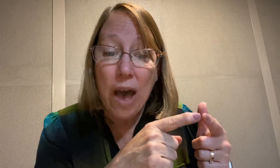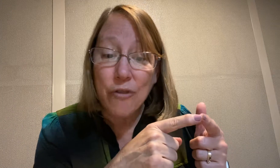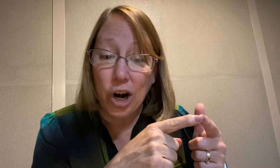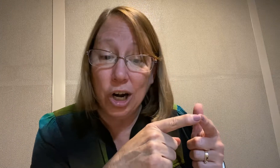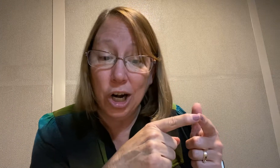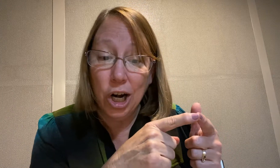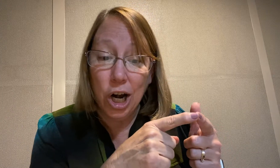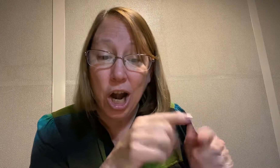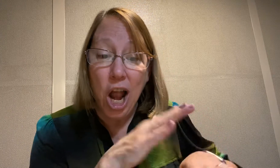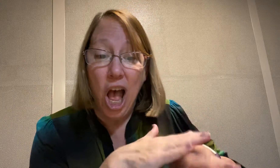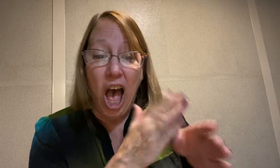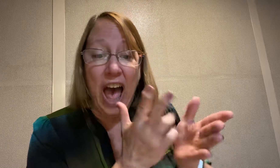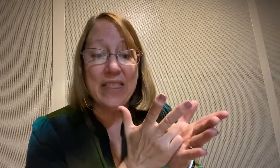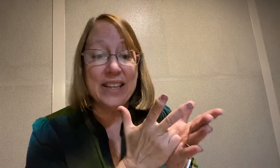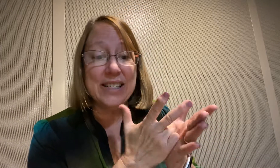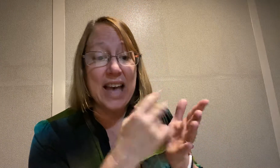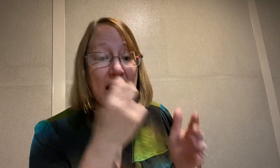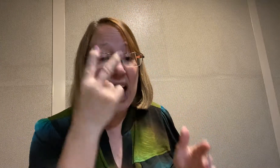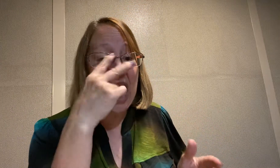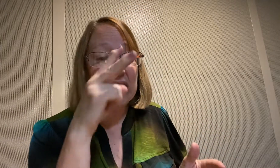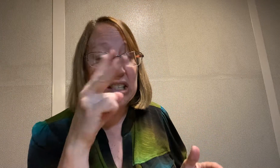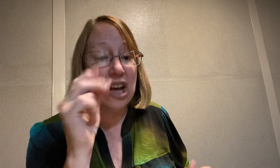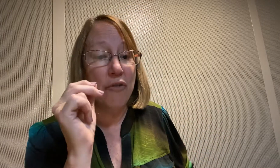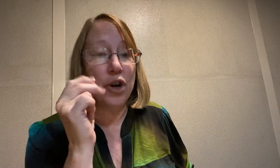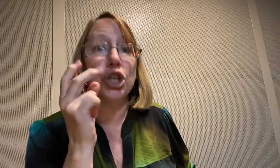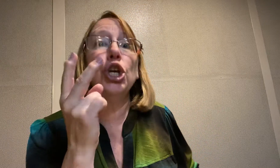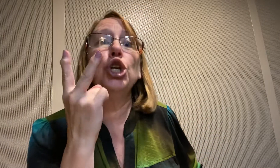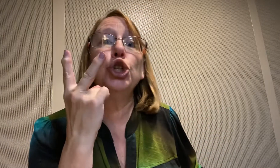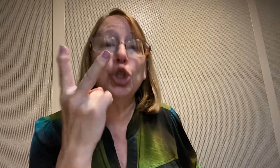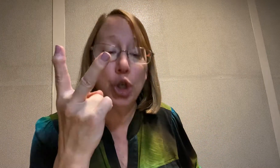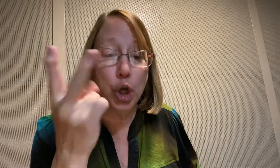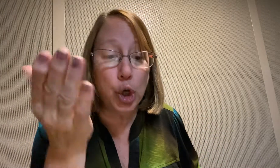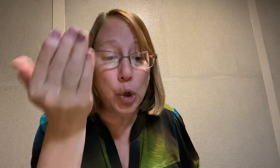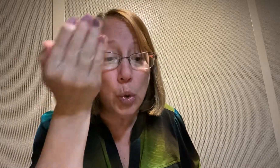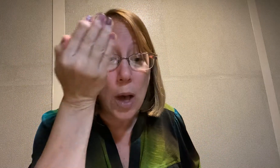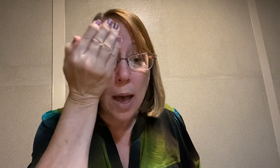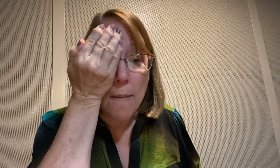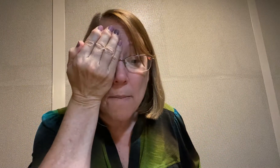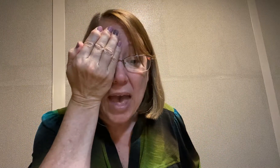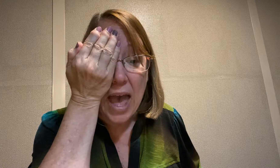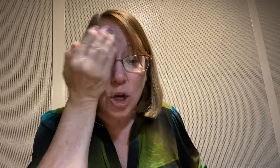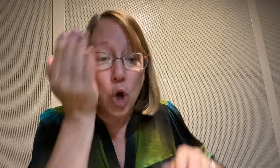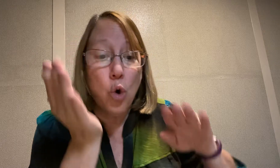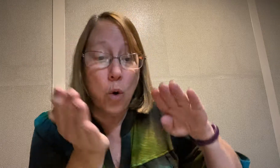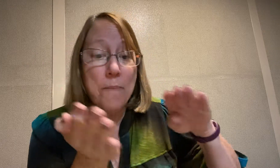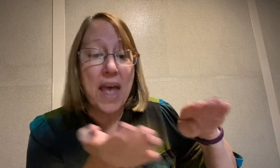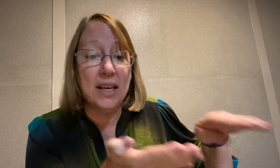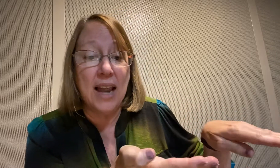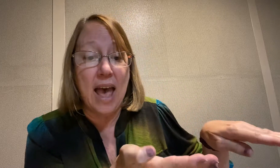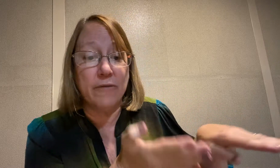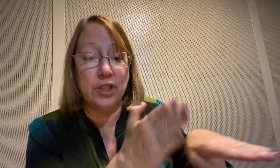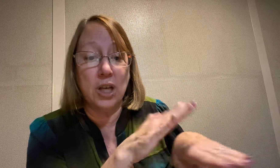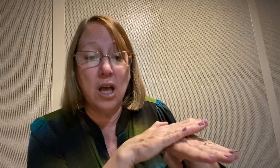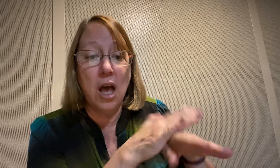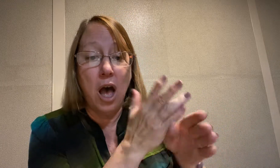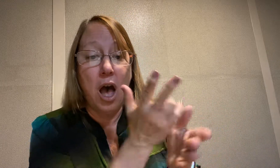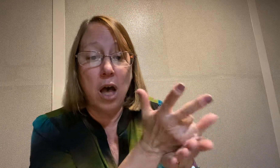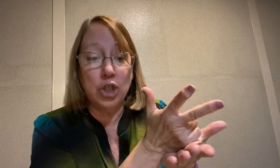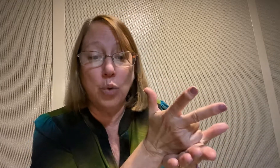However, on the deck, I discovered 2 men who had been left to watch